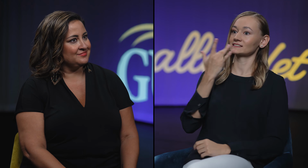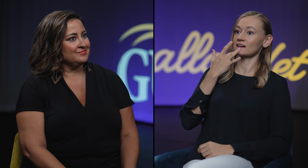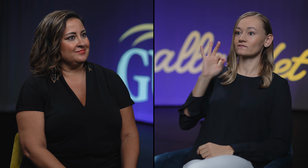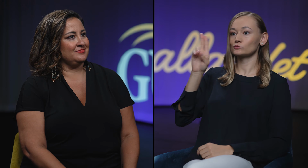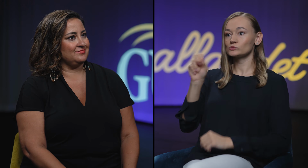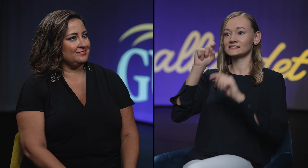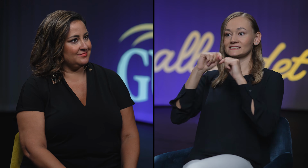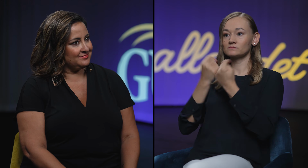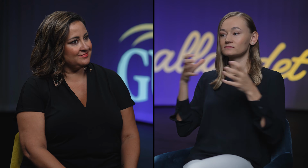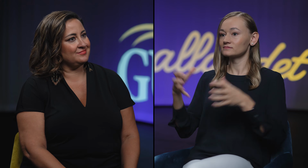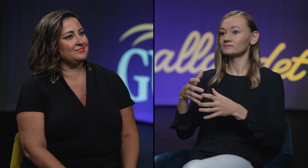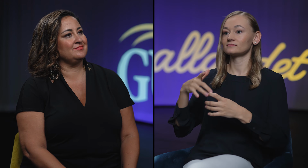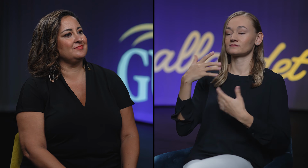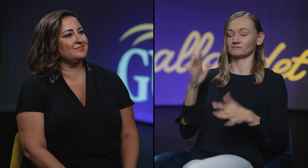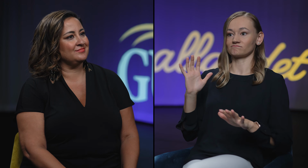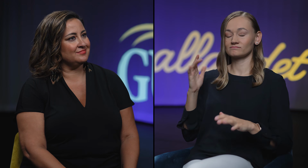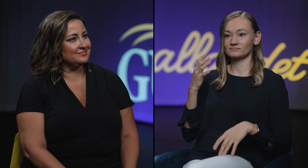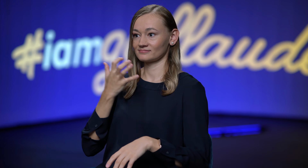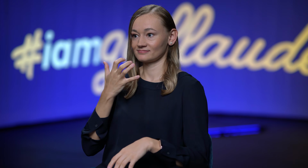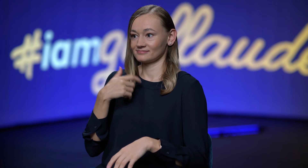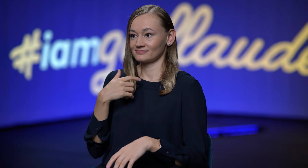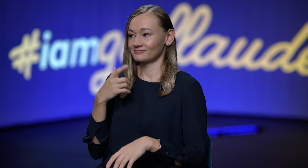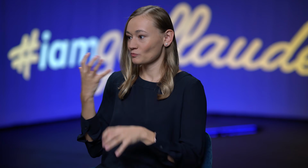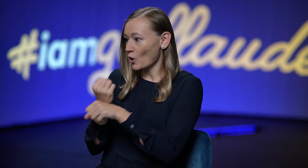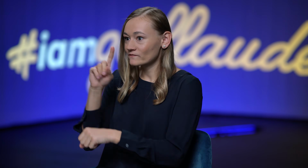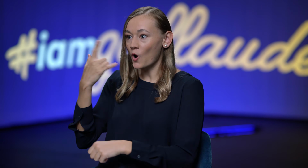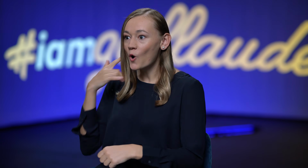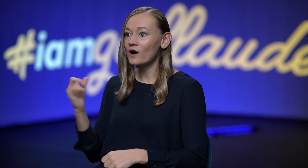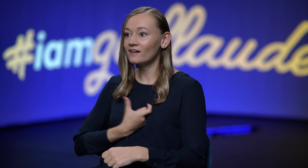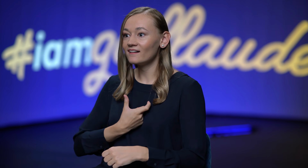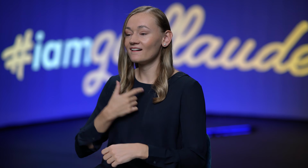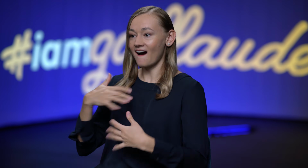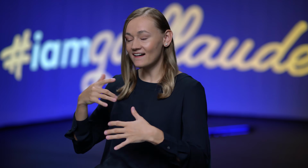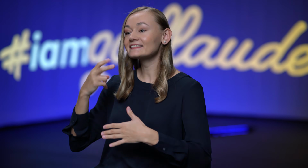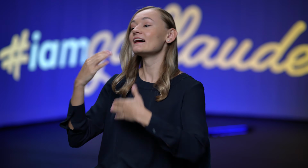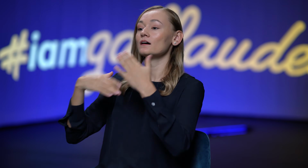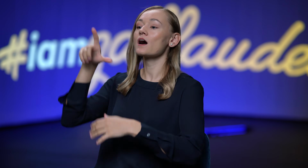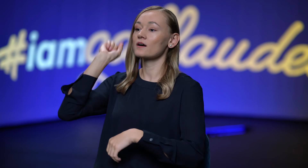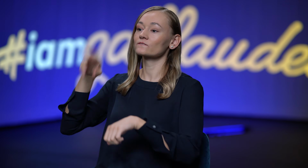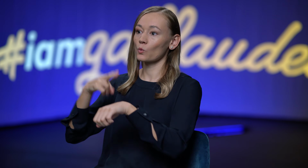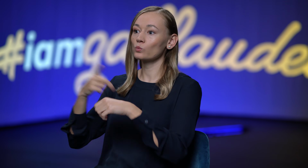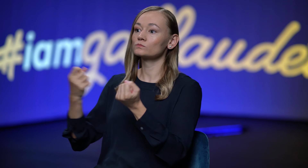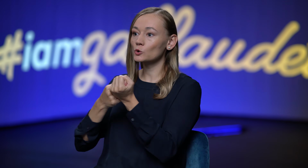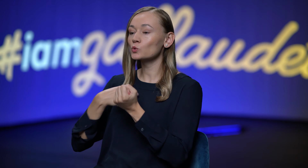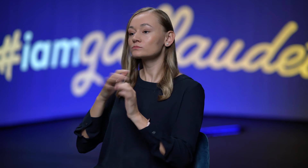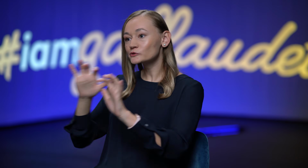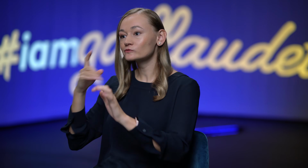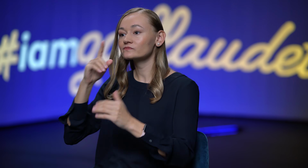to the team. I joined and had my first taste of the USA team, and we won our first gold medal. As time went on, Gallaudet of course supported me and pushed